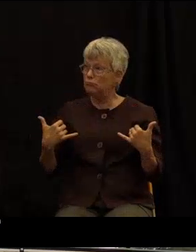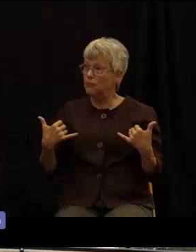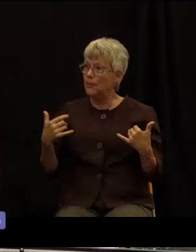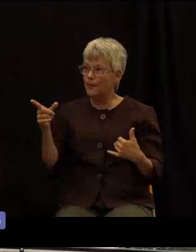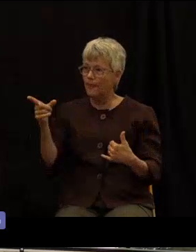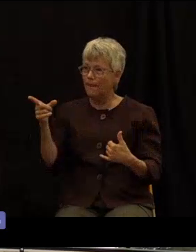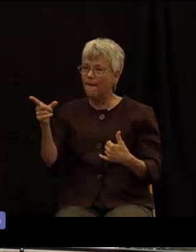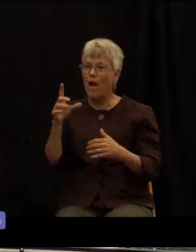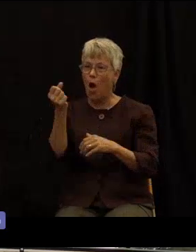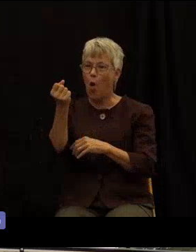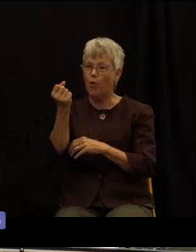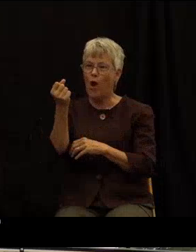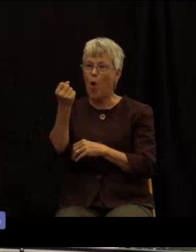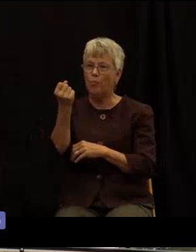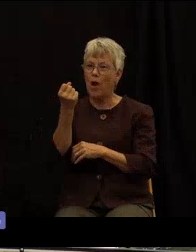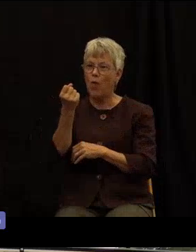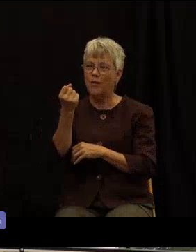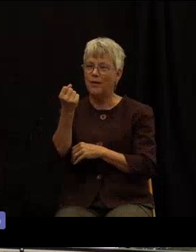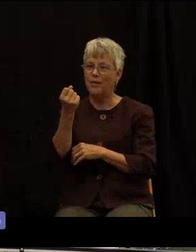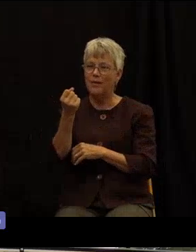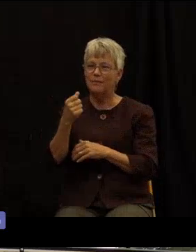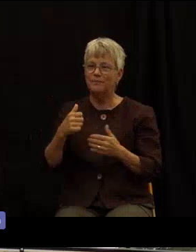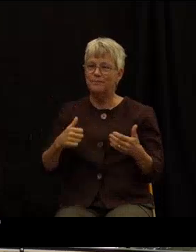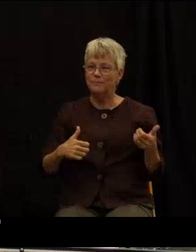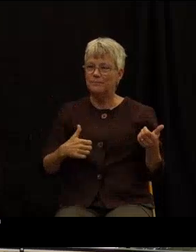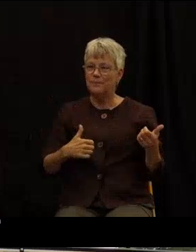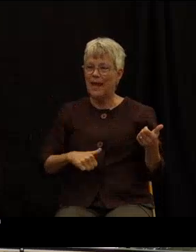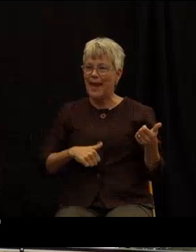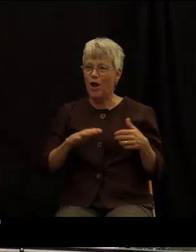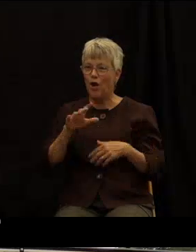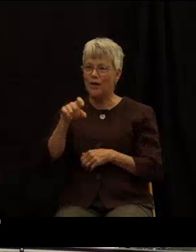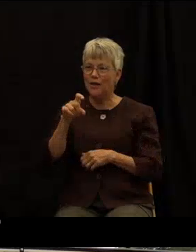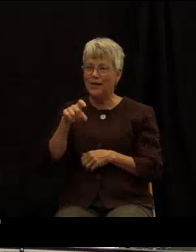our last meeting, I'm sorry.